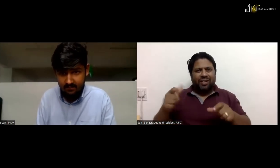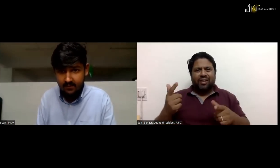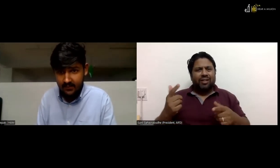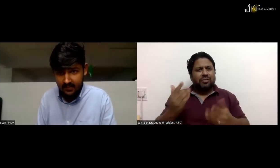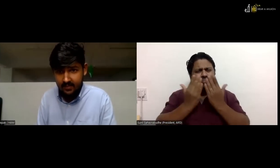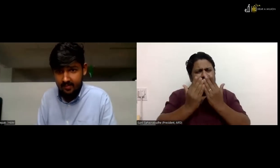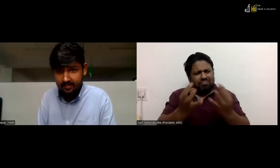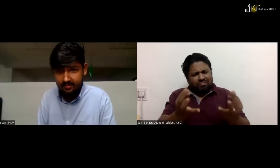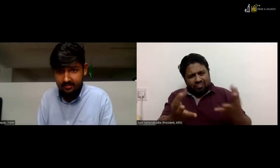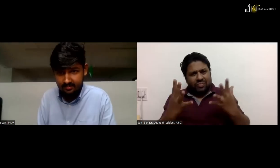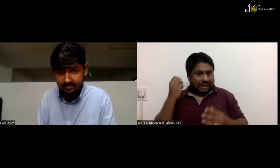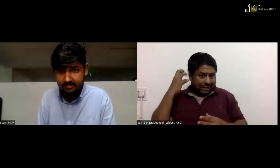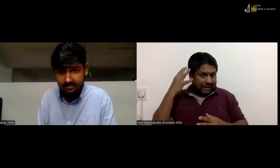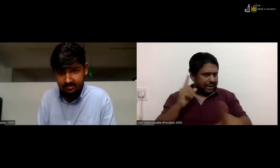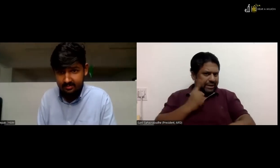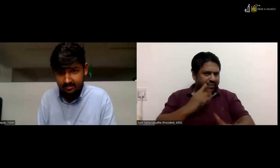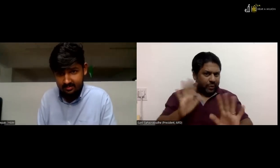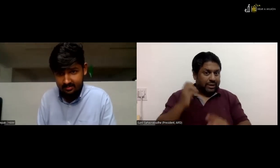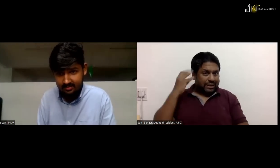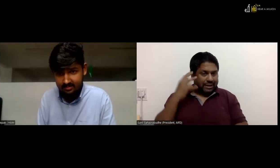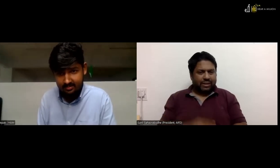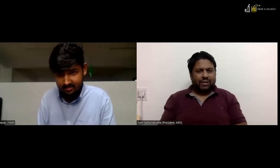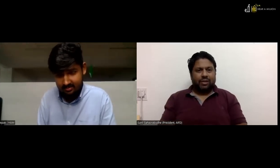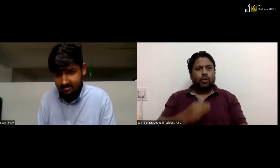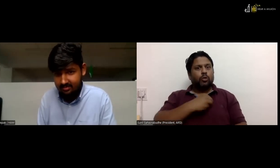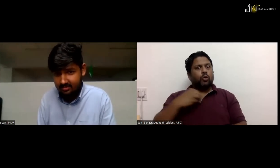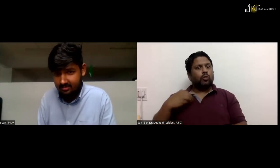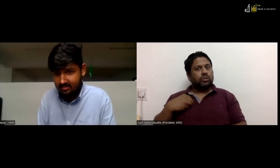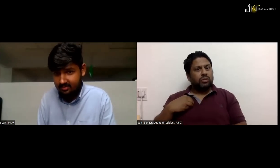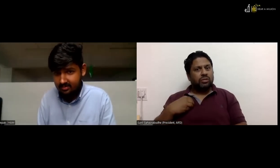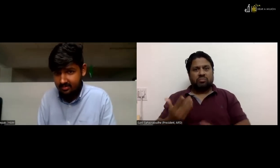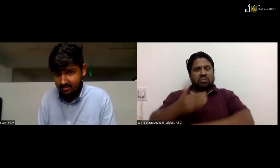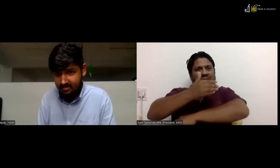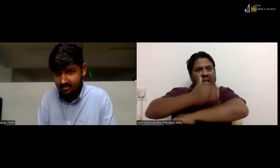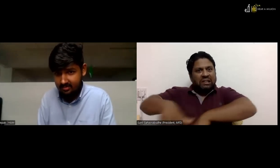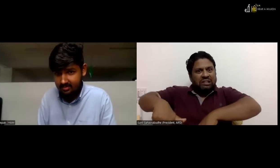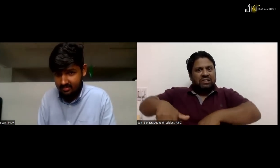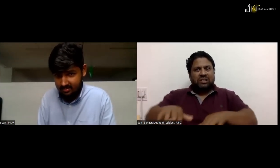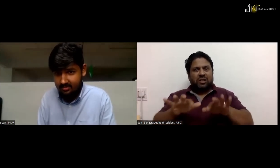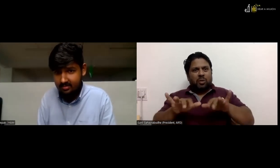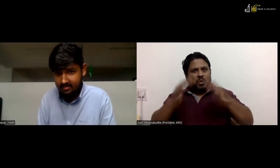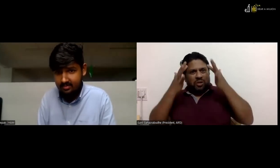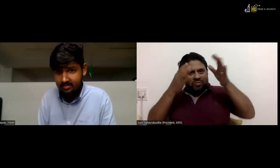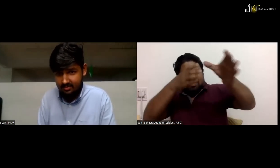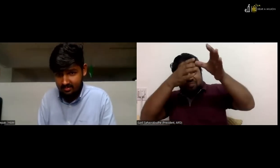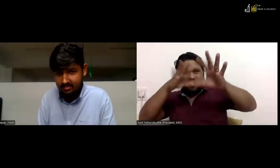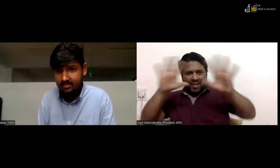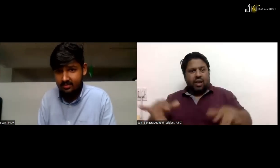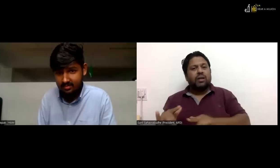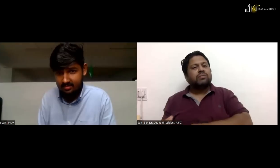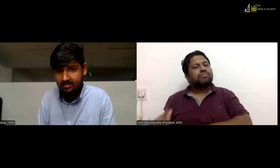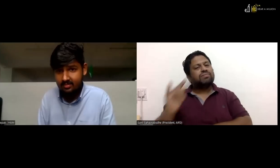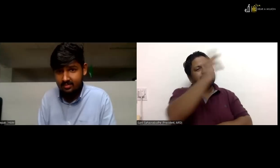So in the earlier times, in India, I'm talking about the hearing persons. We had the good education for